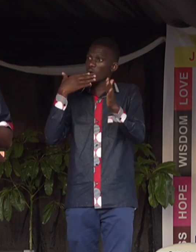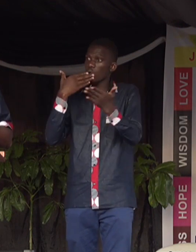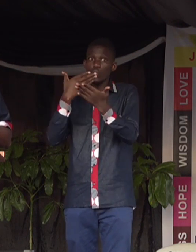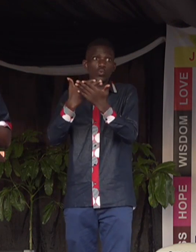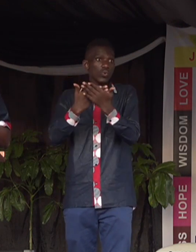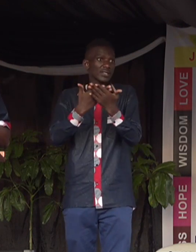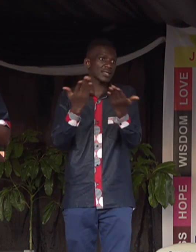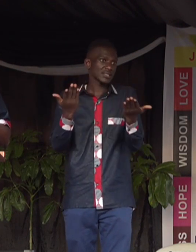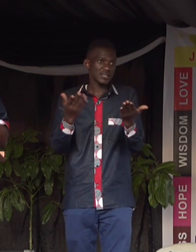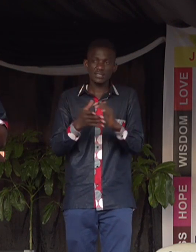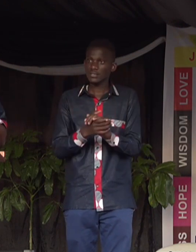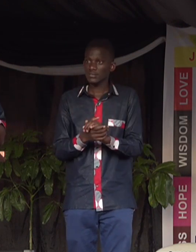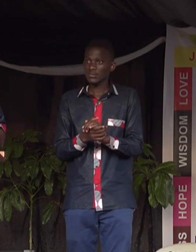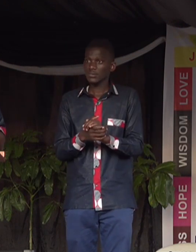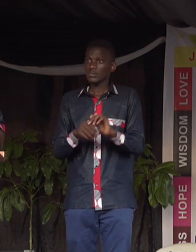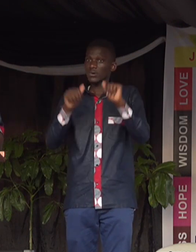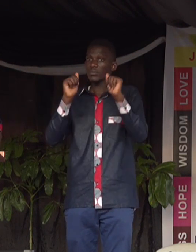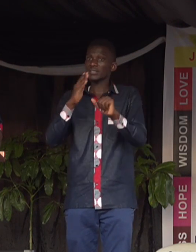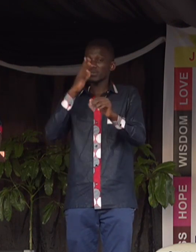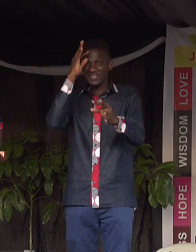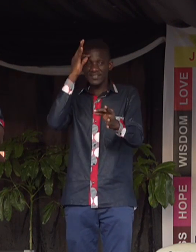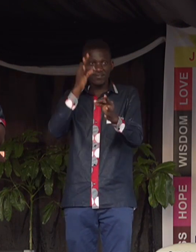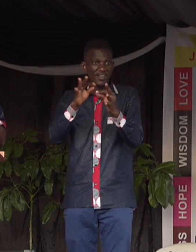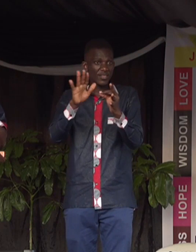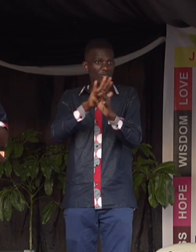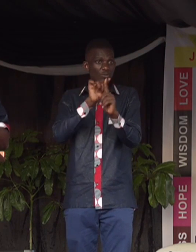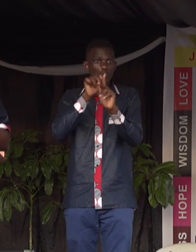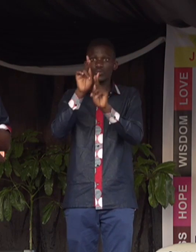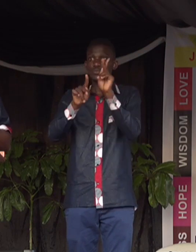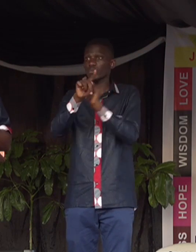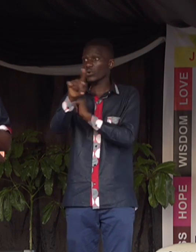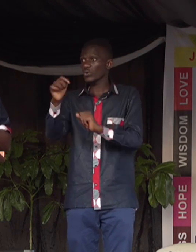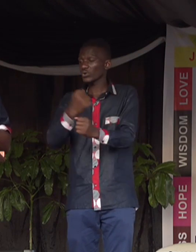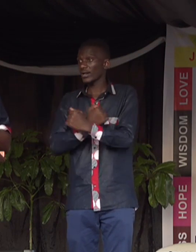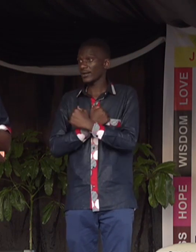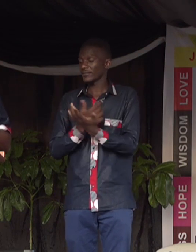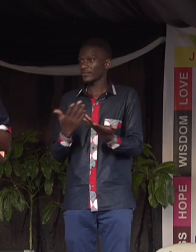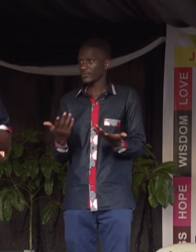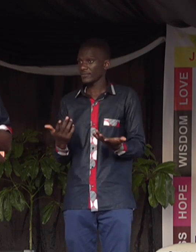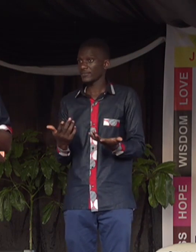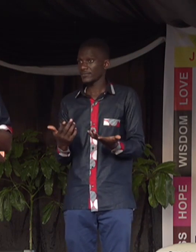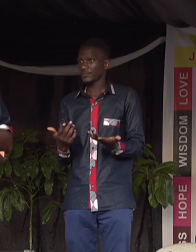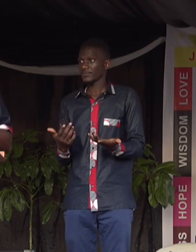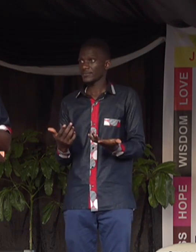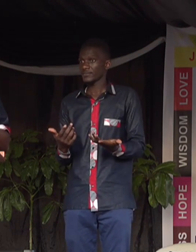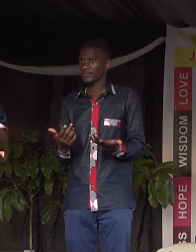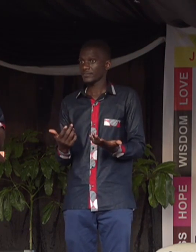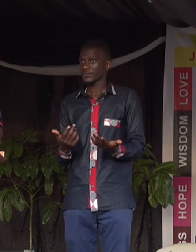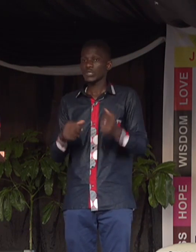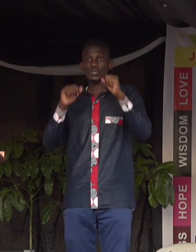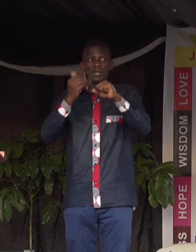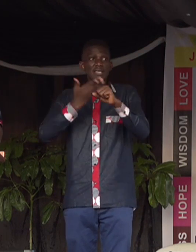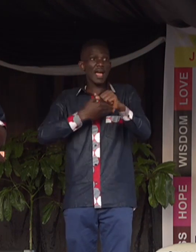Olina okubalaga obulungi. You must be faithful to people you love. Olina okubanga obeesiga abo boyagala. You must